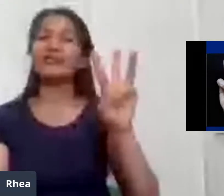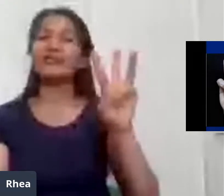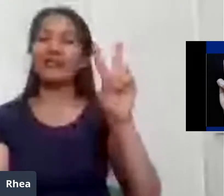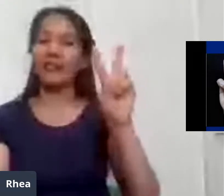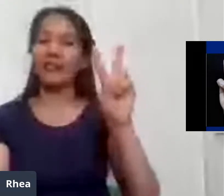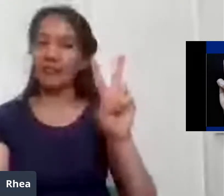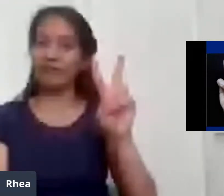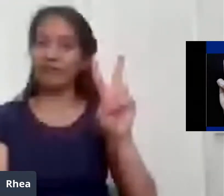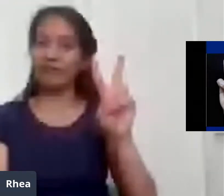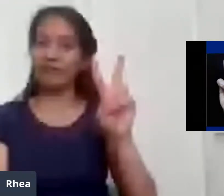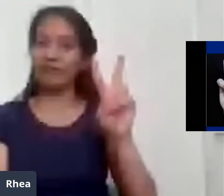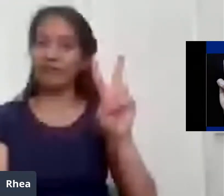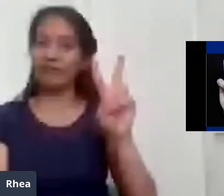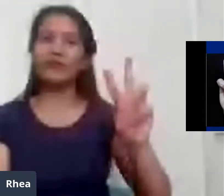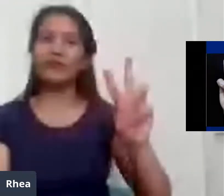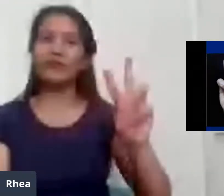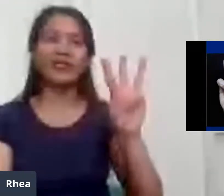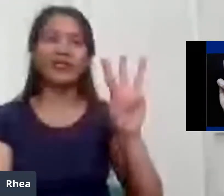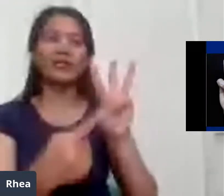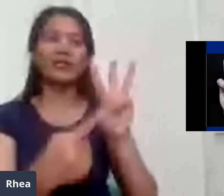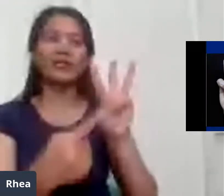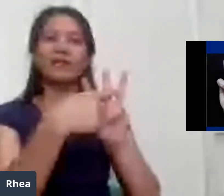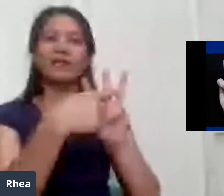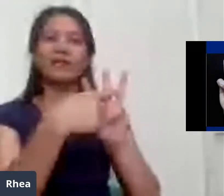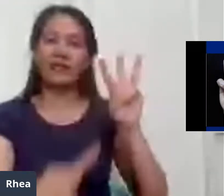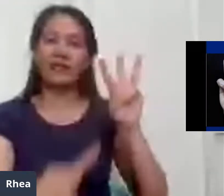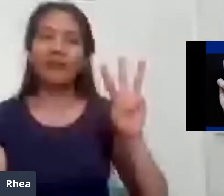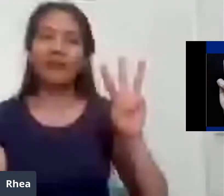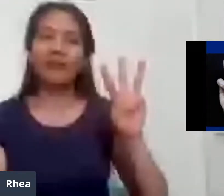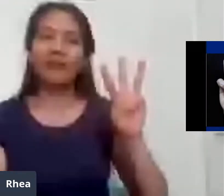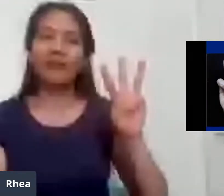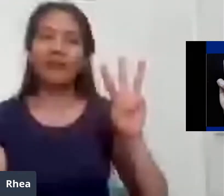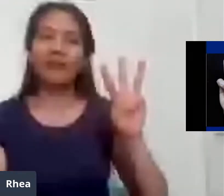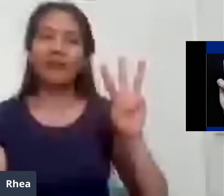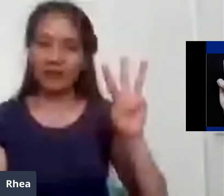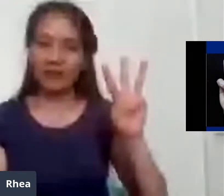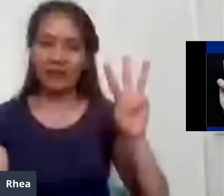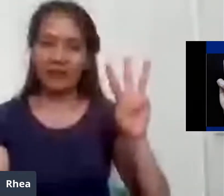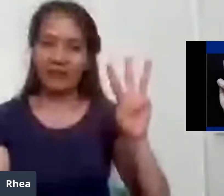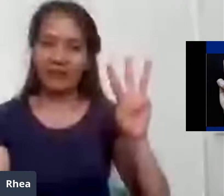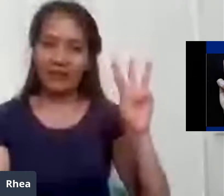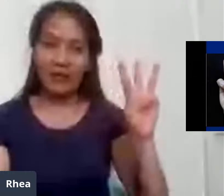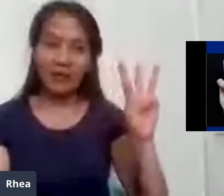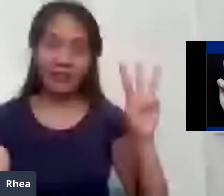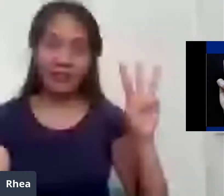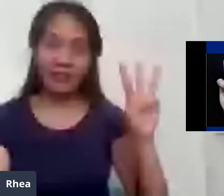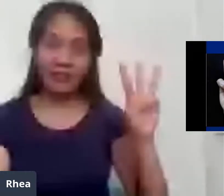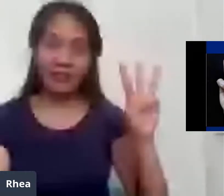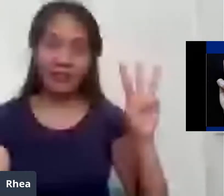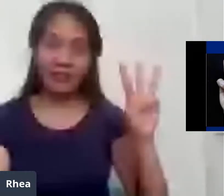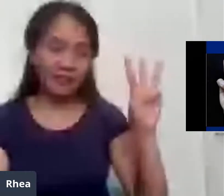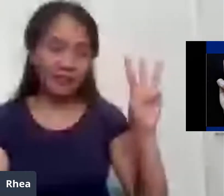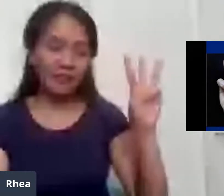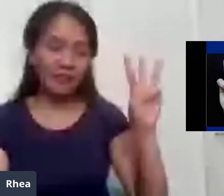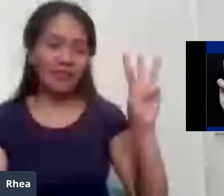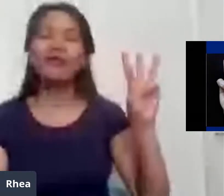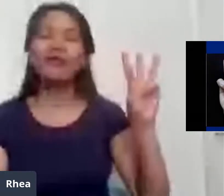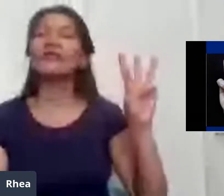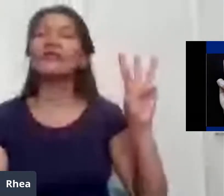It looks like letter B, but we're going to add our ring finger. It is W,